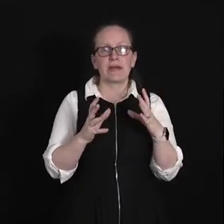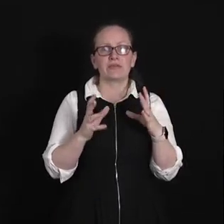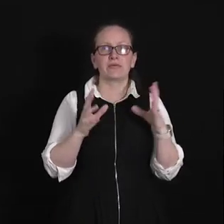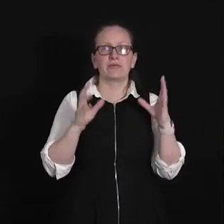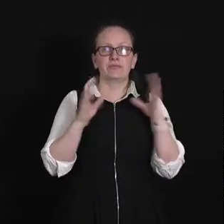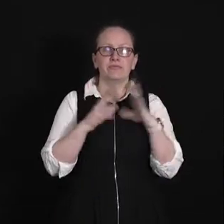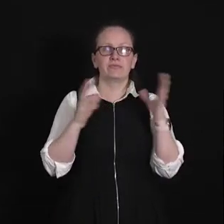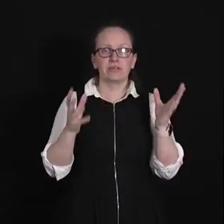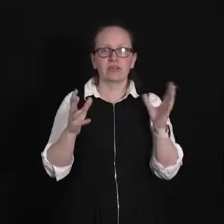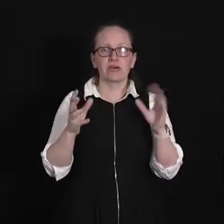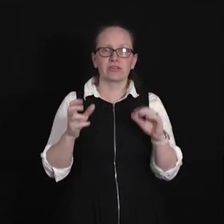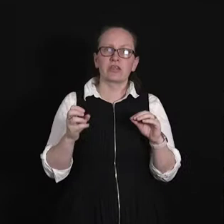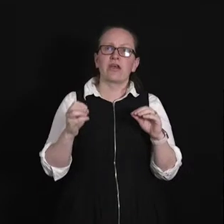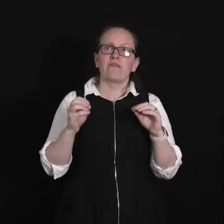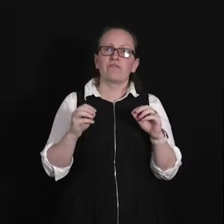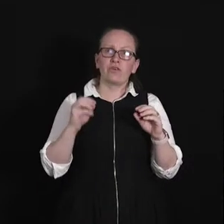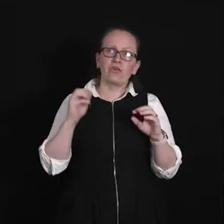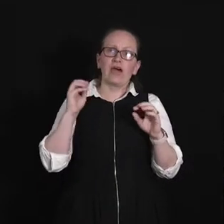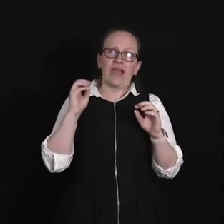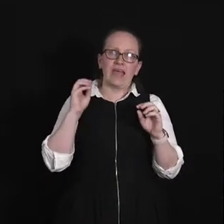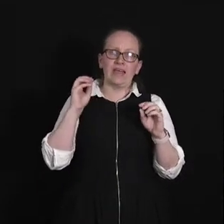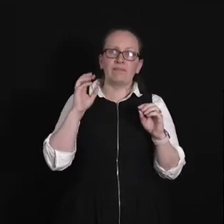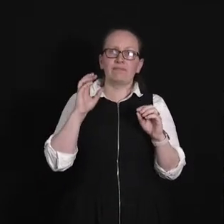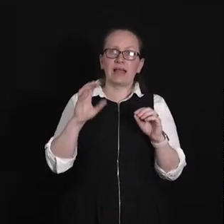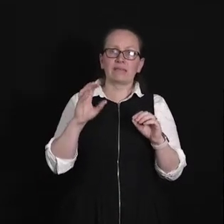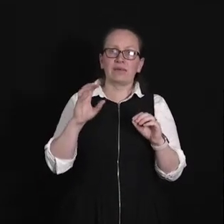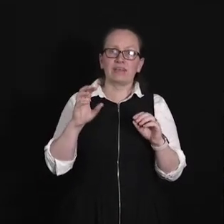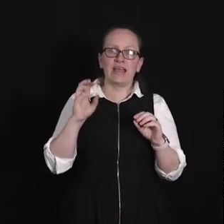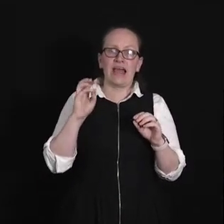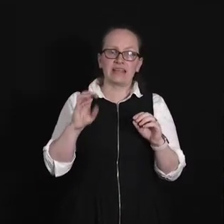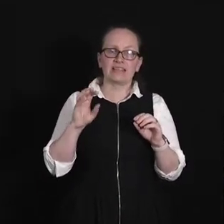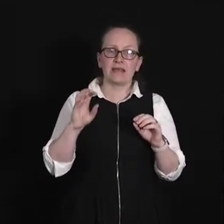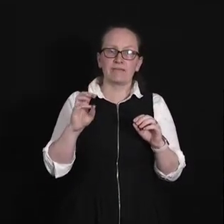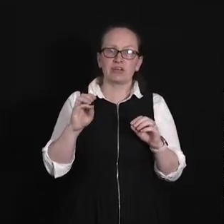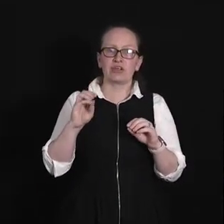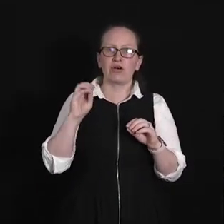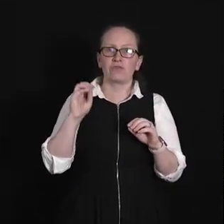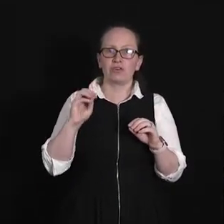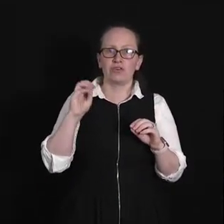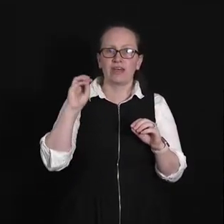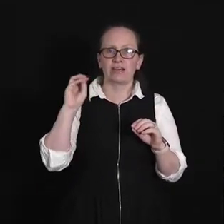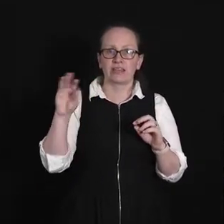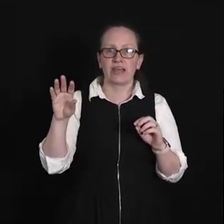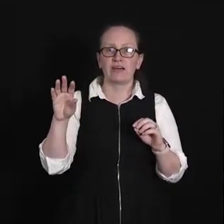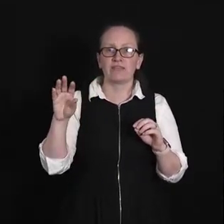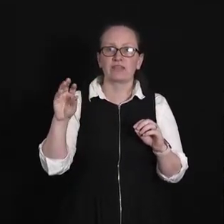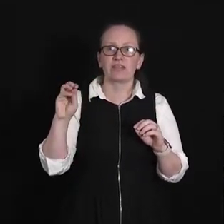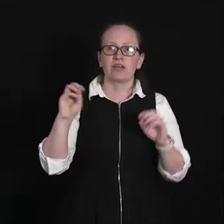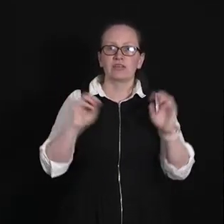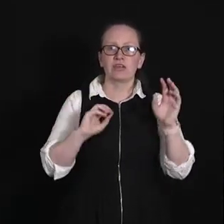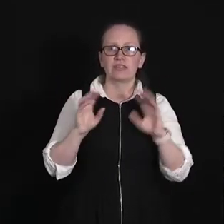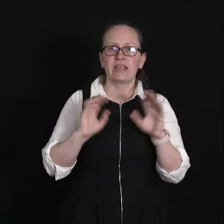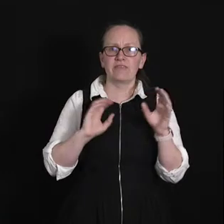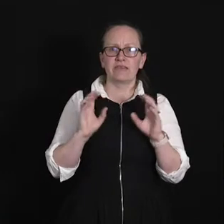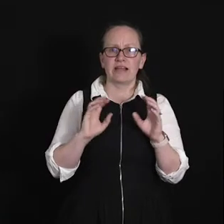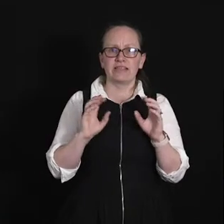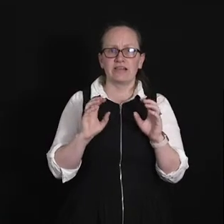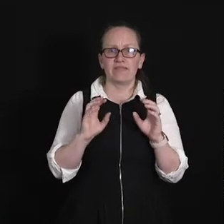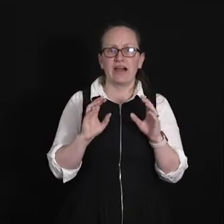experimental results for a black body at a temperature of 2000 kelvins. So to give you an idea of how